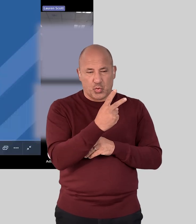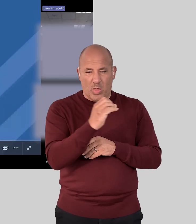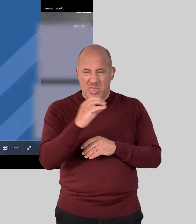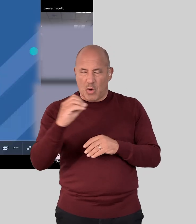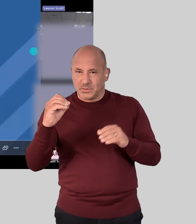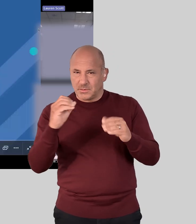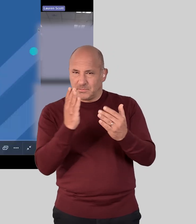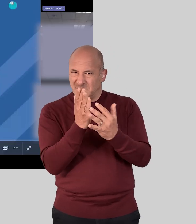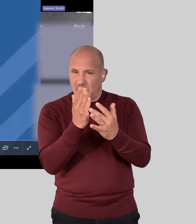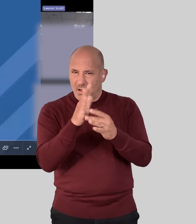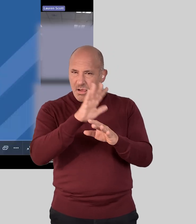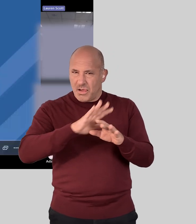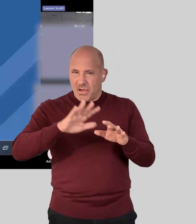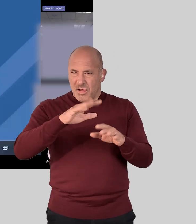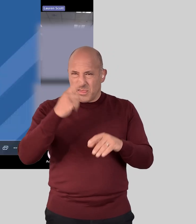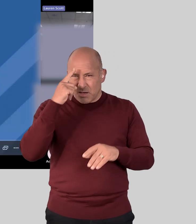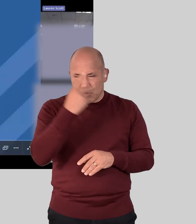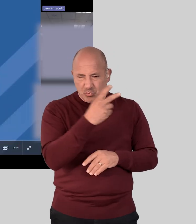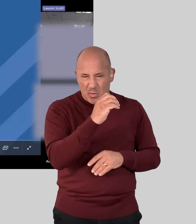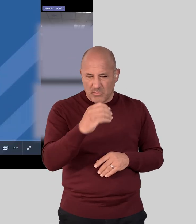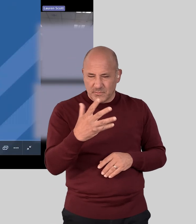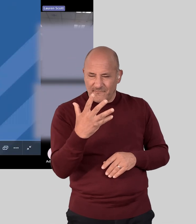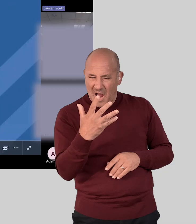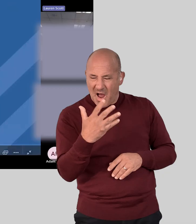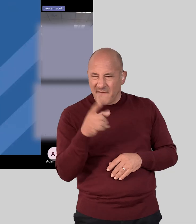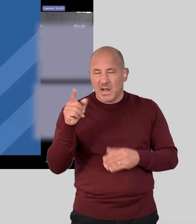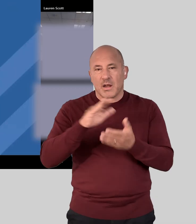bottom is Light Feet, and Light Feet